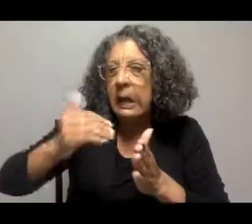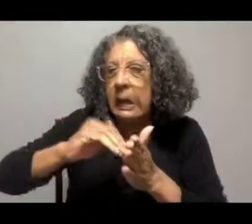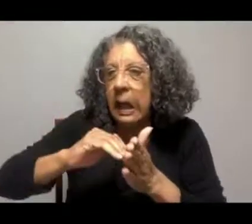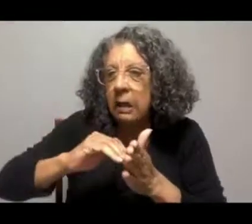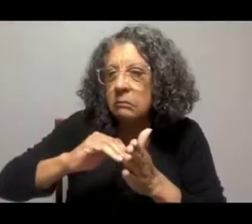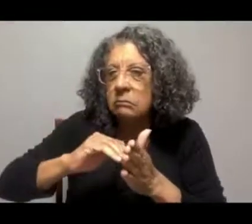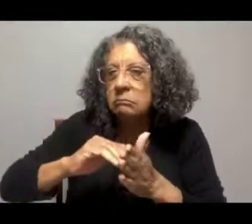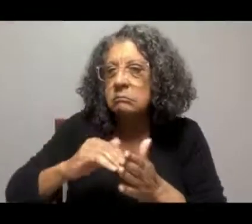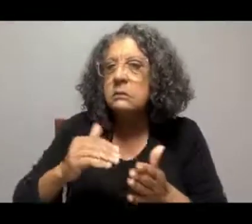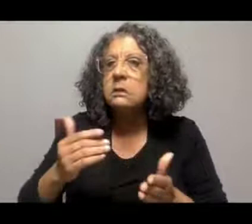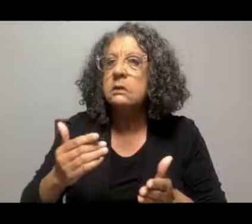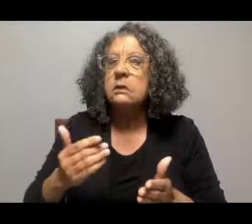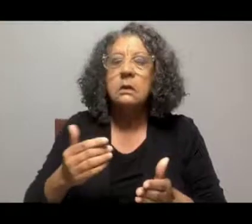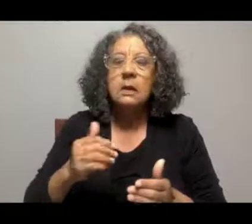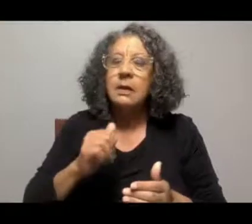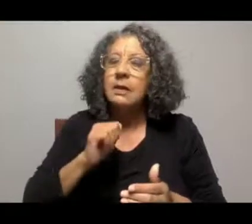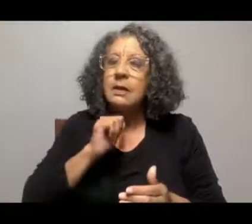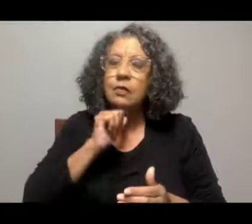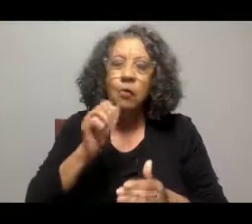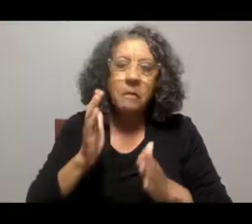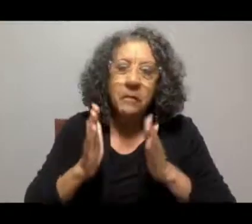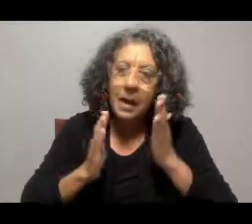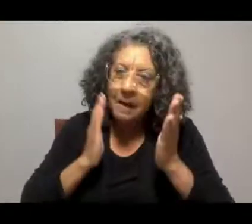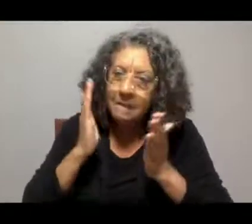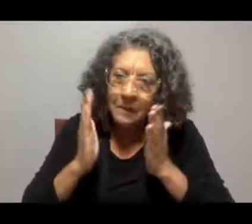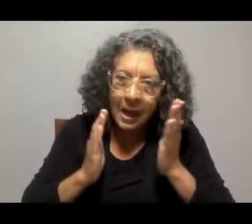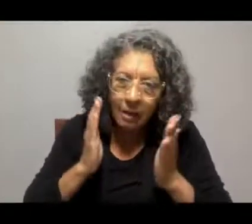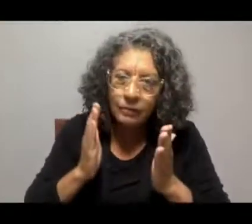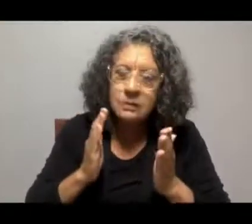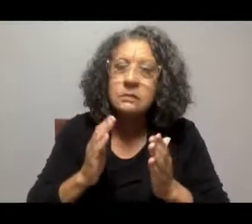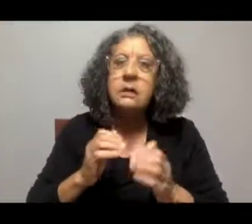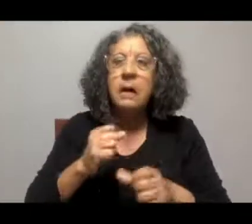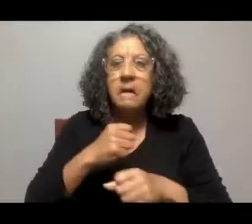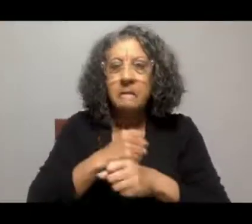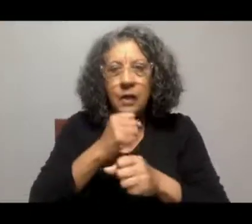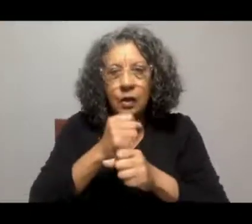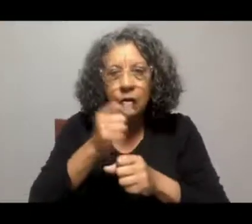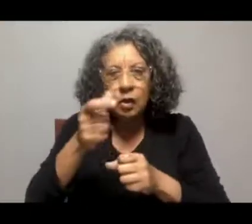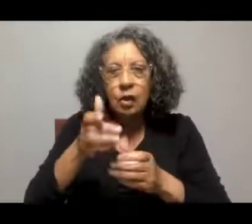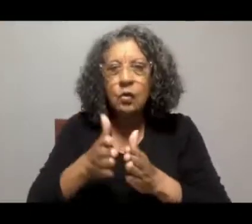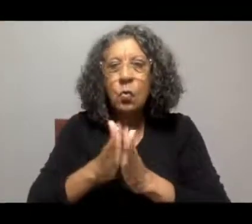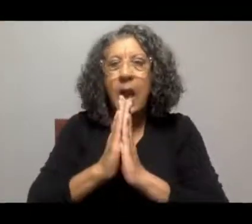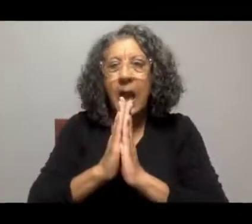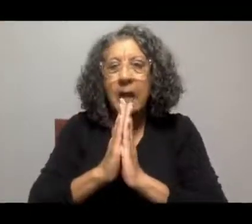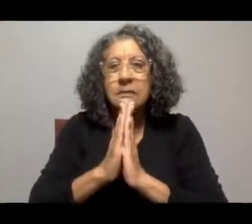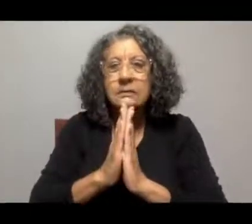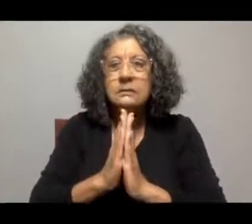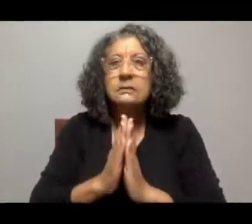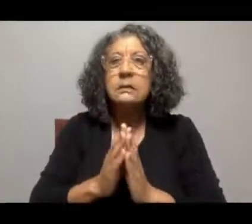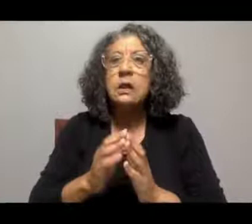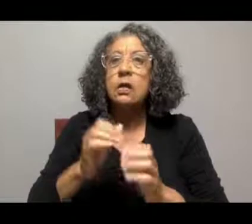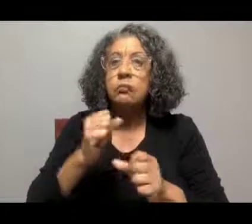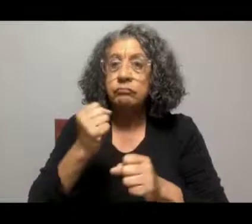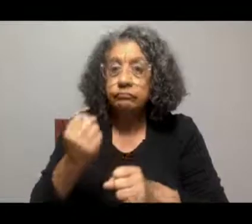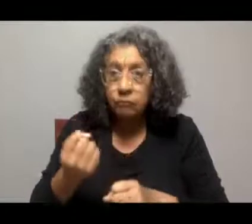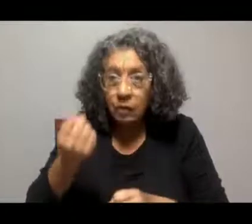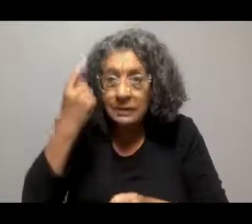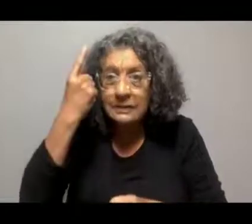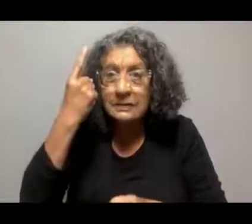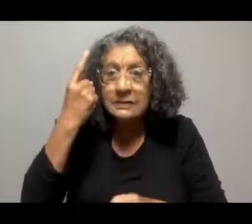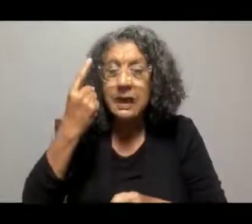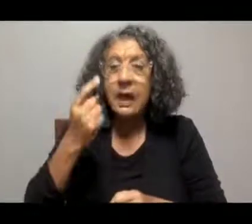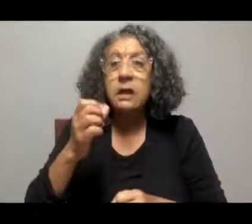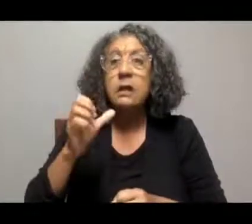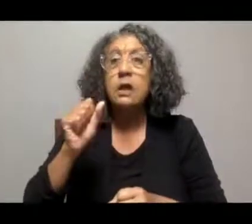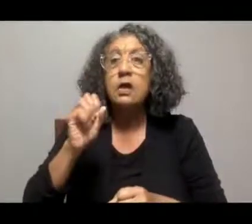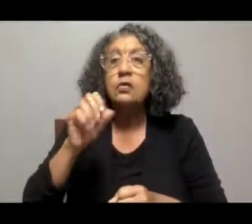you could say, if you don't mind, do you mind repeating the question again? Don't be embarrassed. It's okay to ask. You